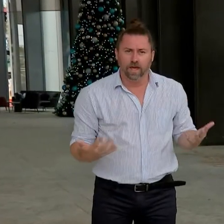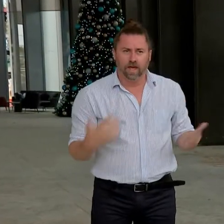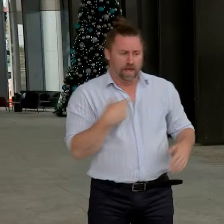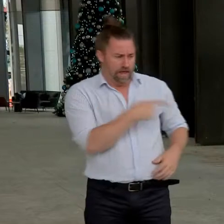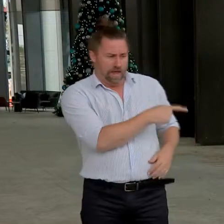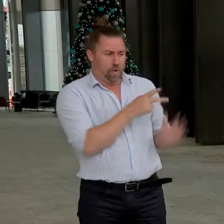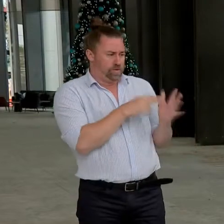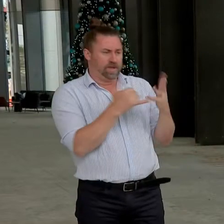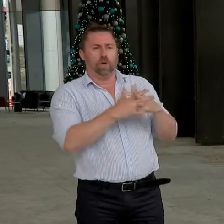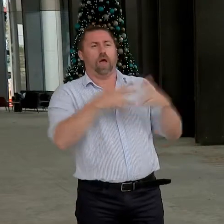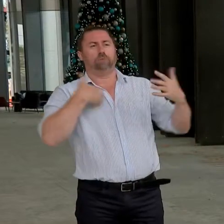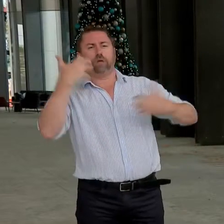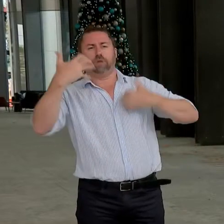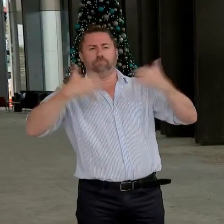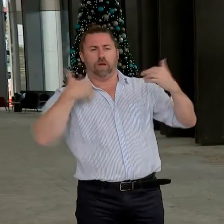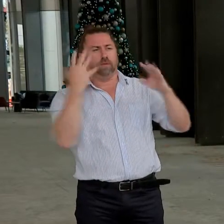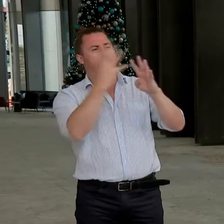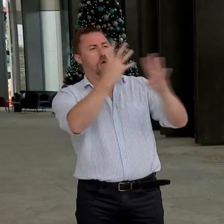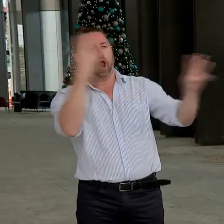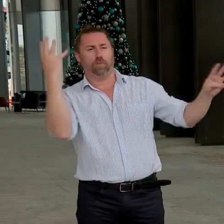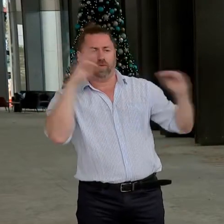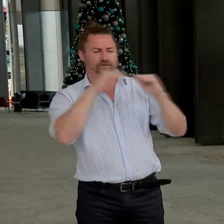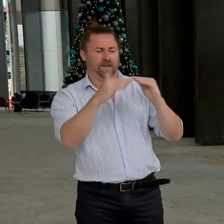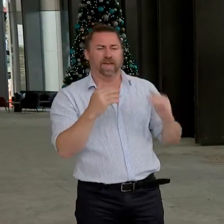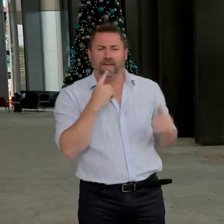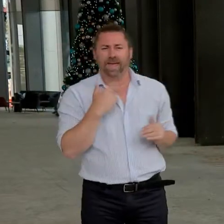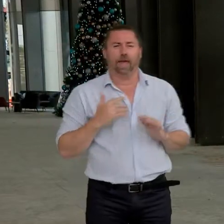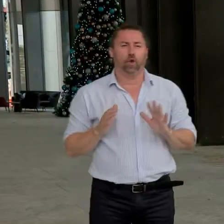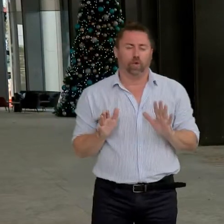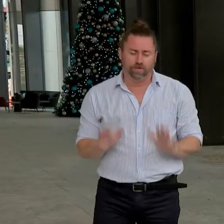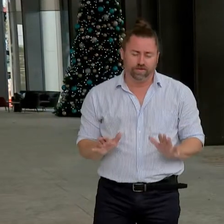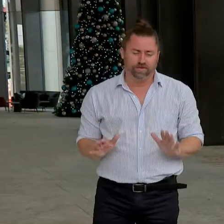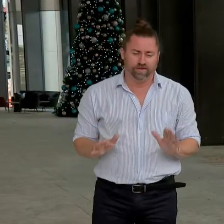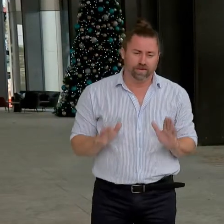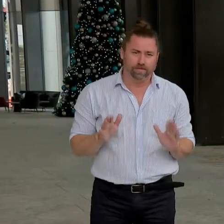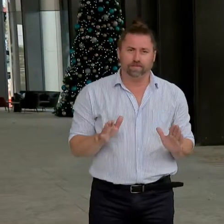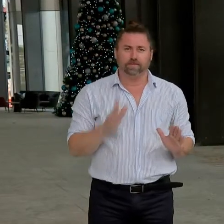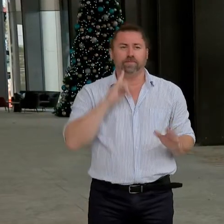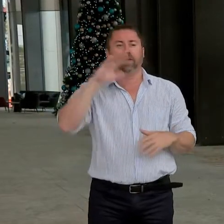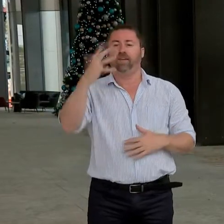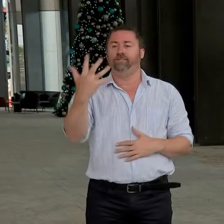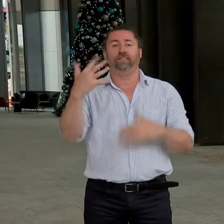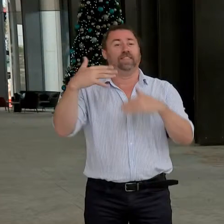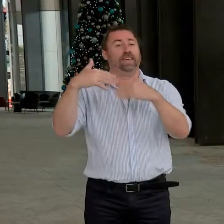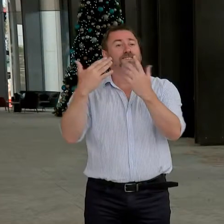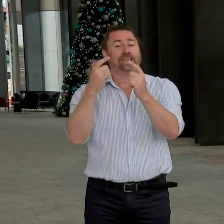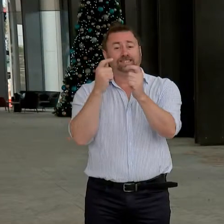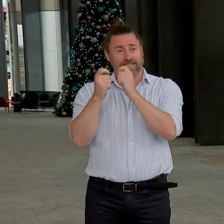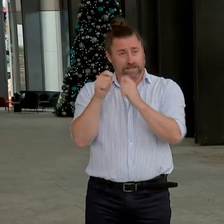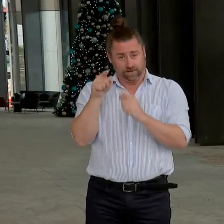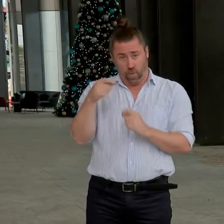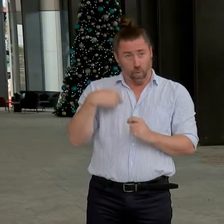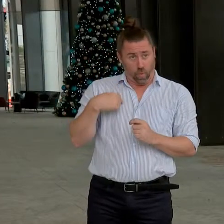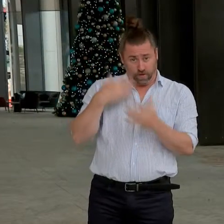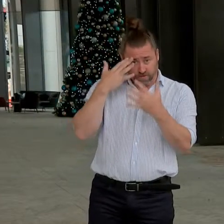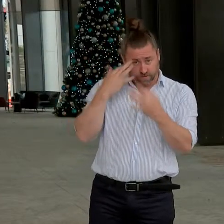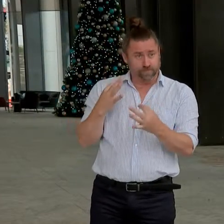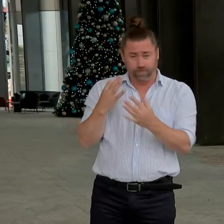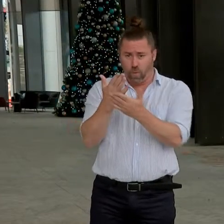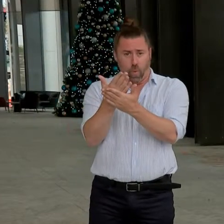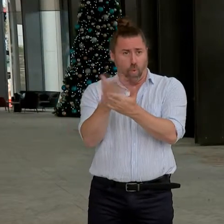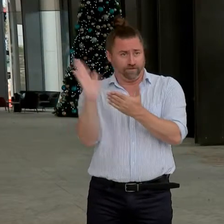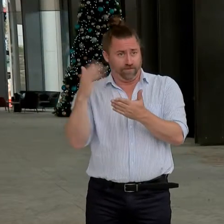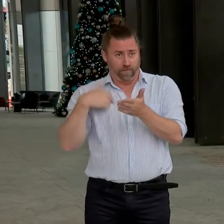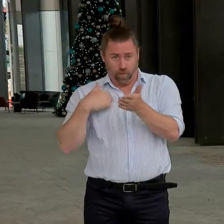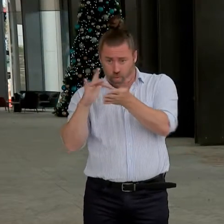testing like that. Yes, but we've got to understand the difference between a day 5 test that applies to people who have